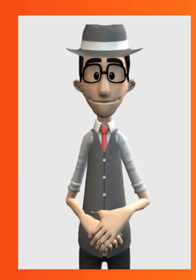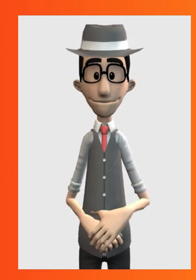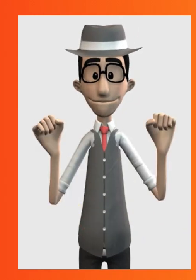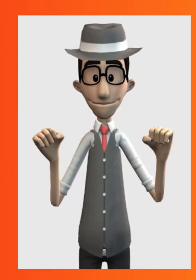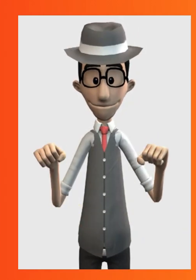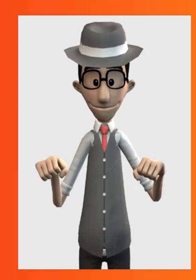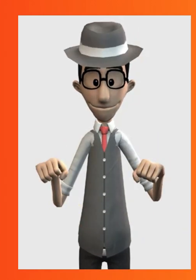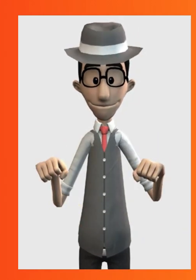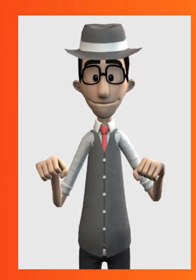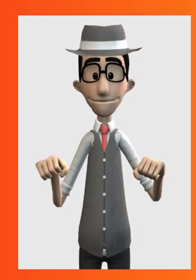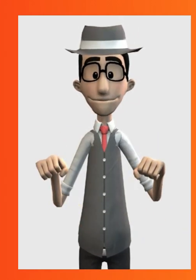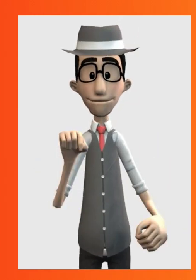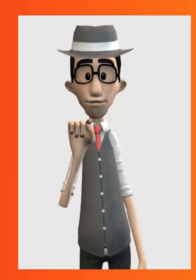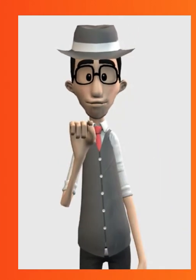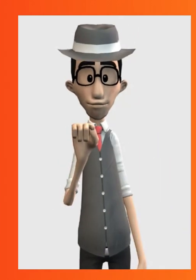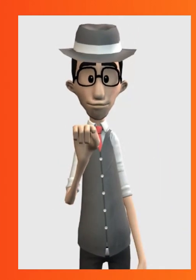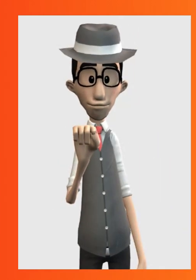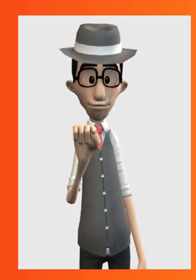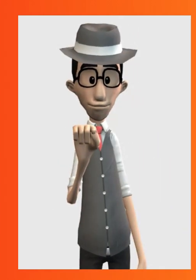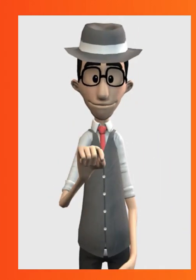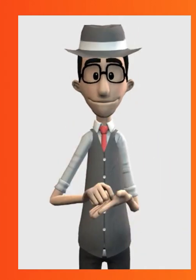Can you write it down?